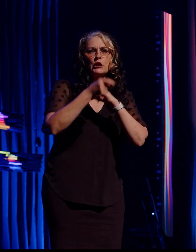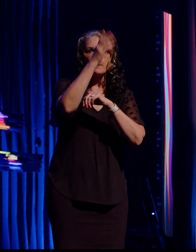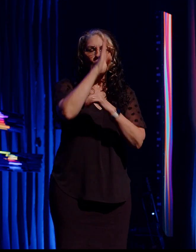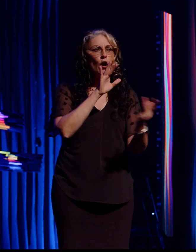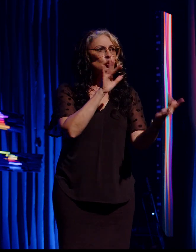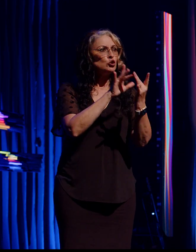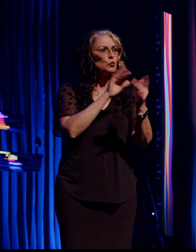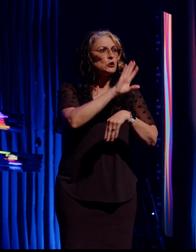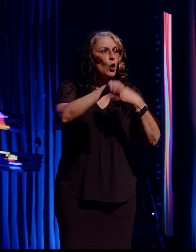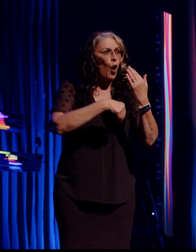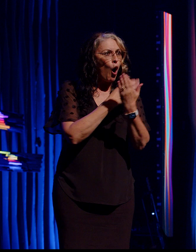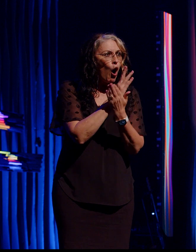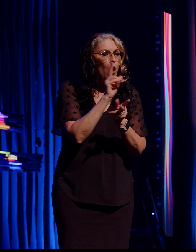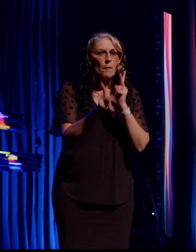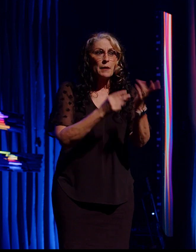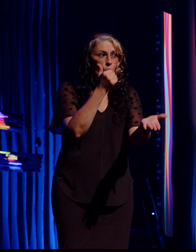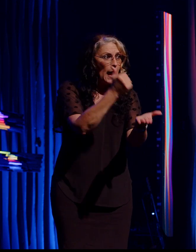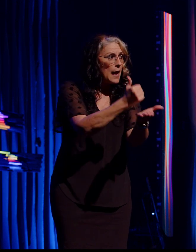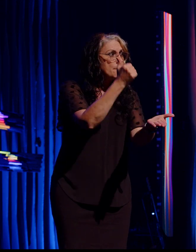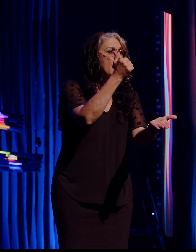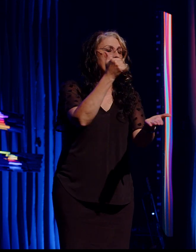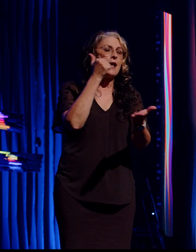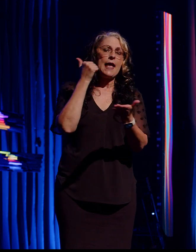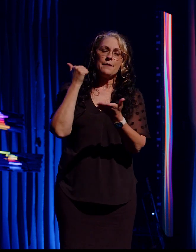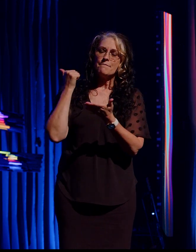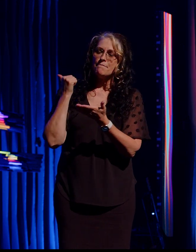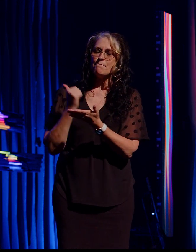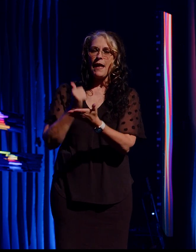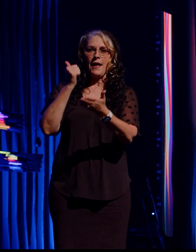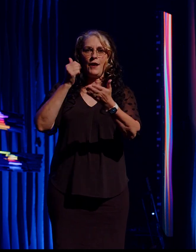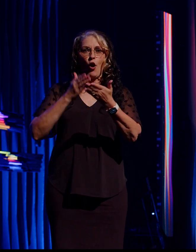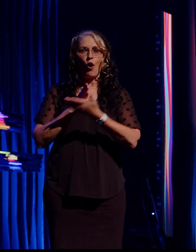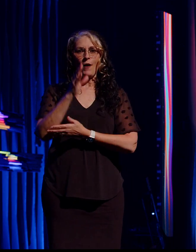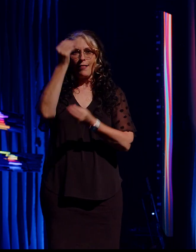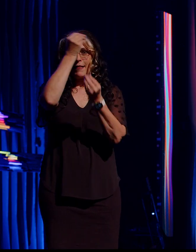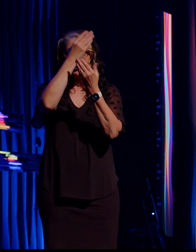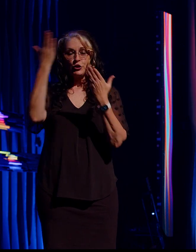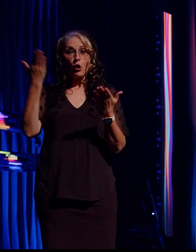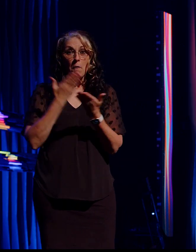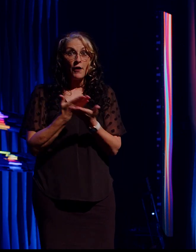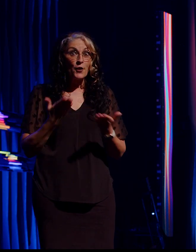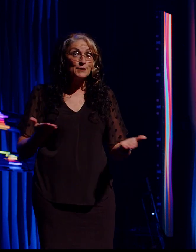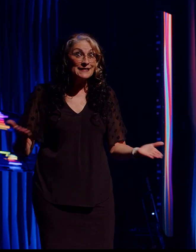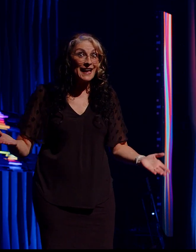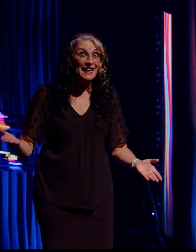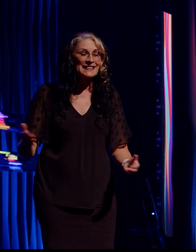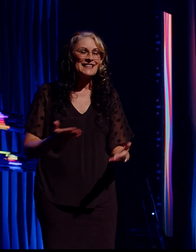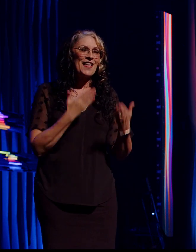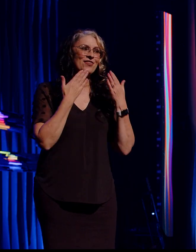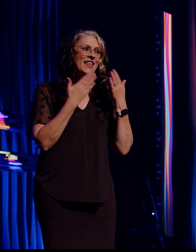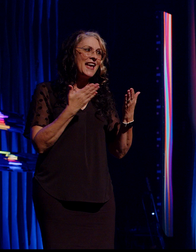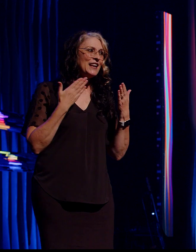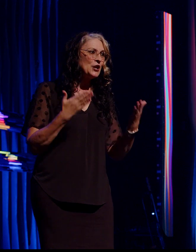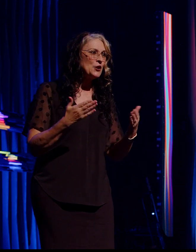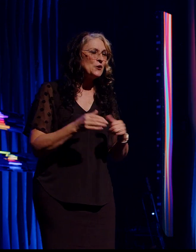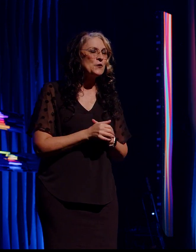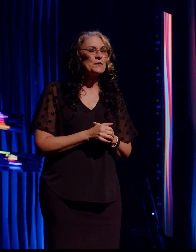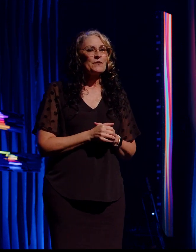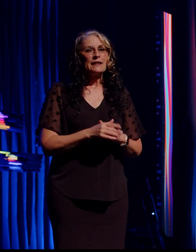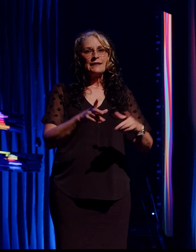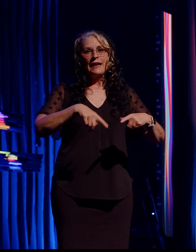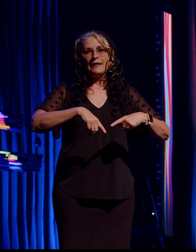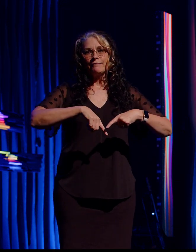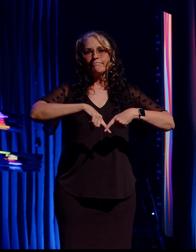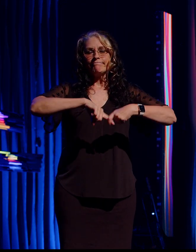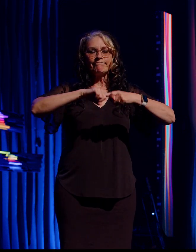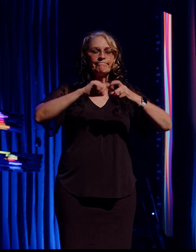to reach all people. Amen? Amen. All right. So I wanted to let you know about those things and thank you, and also take a moment